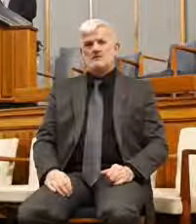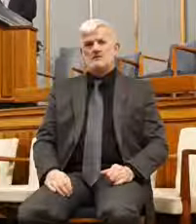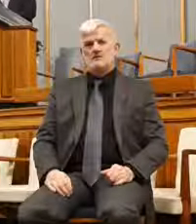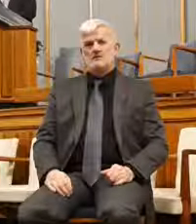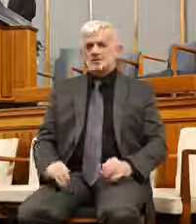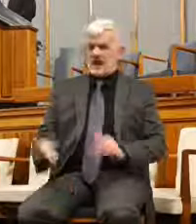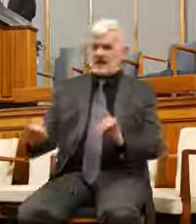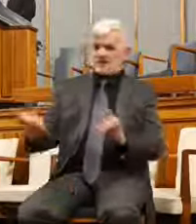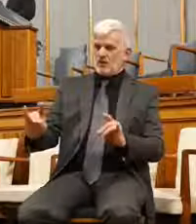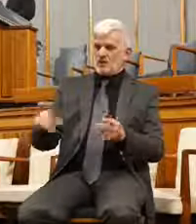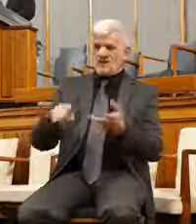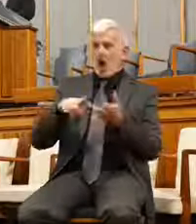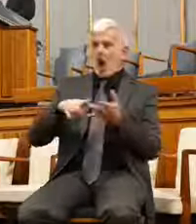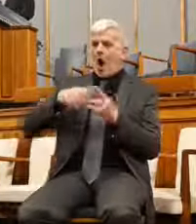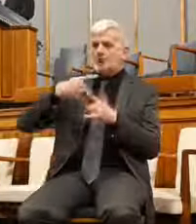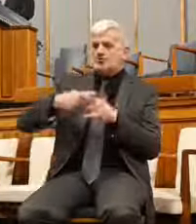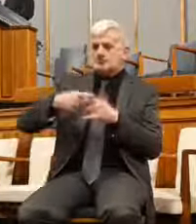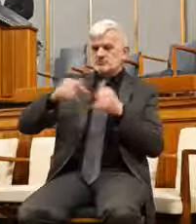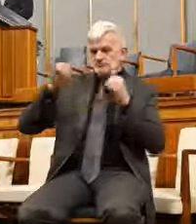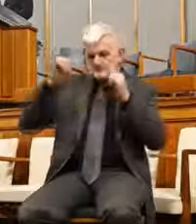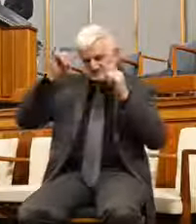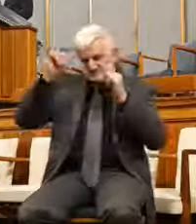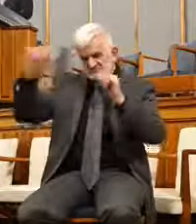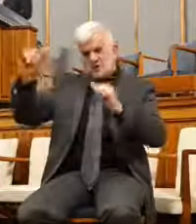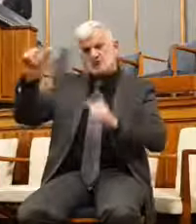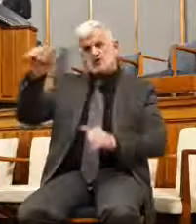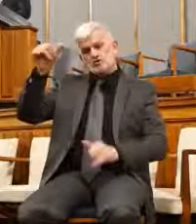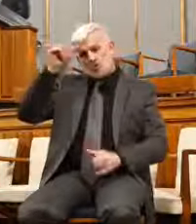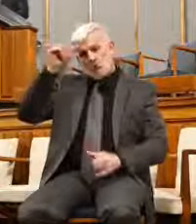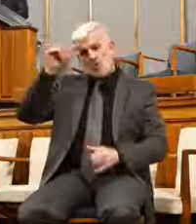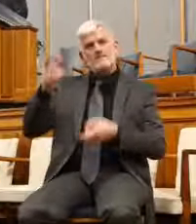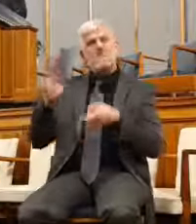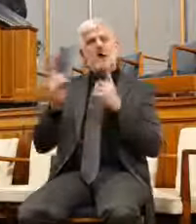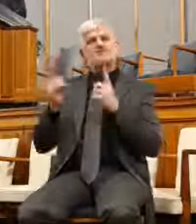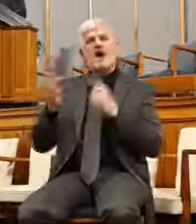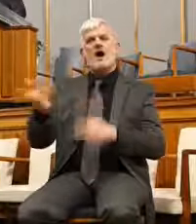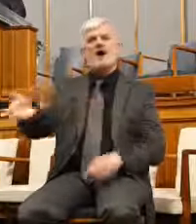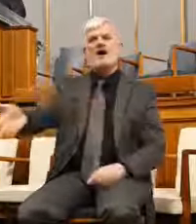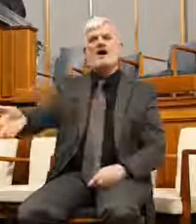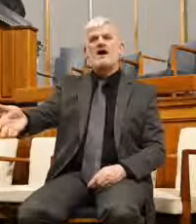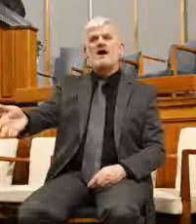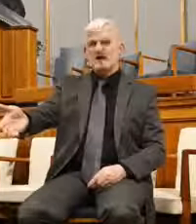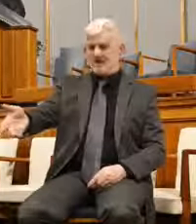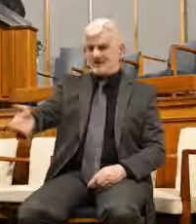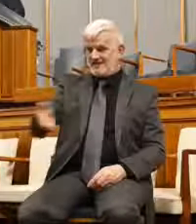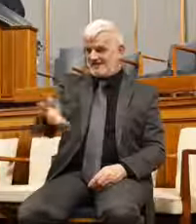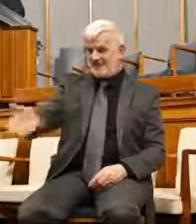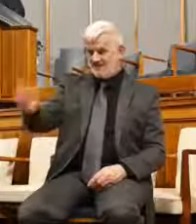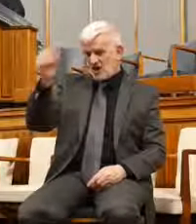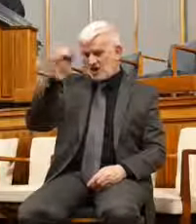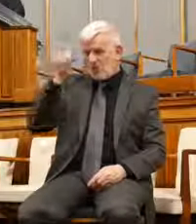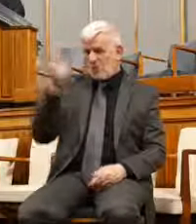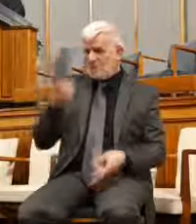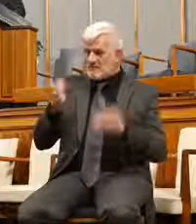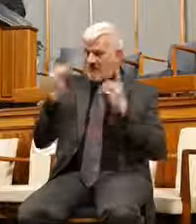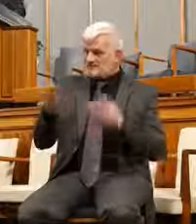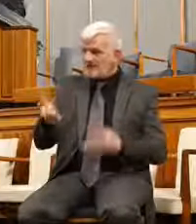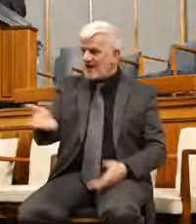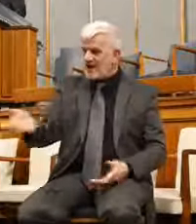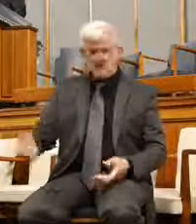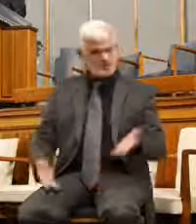the ass his master's crib. Those poor dumb creatures instinctively know who it is who owns